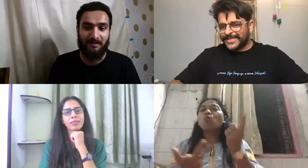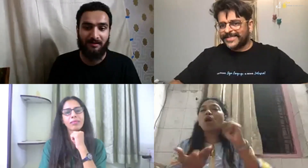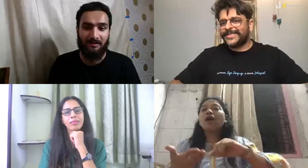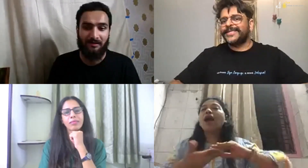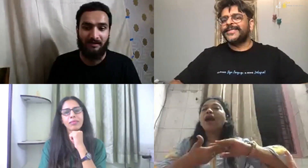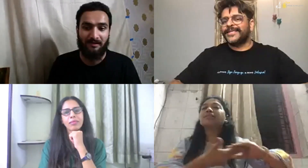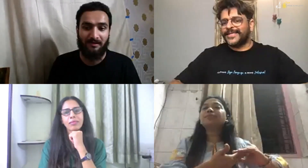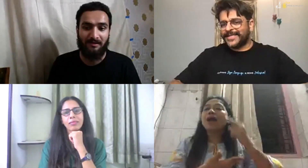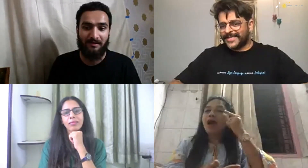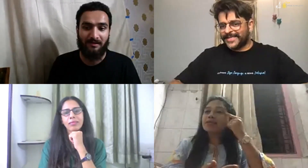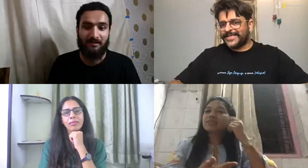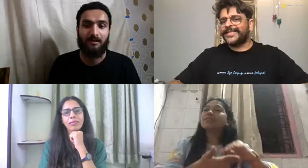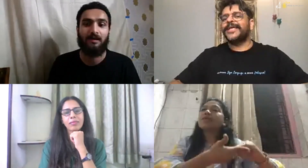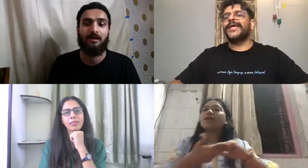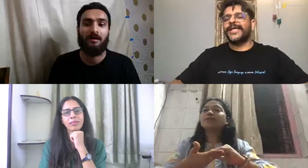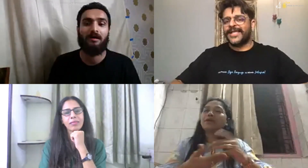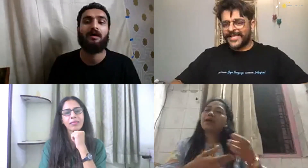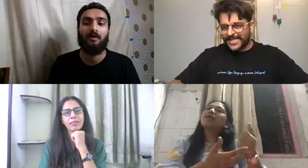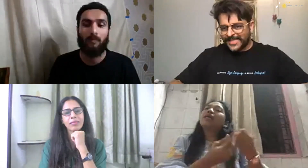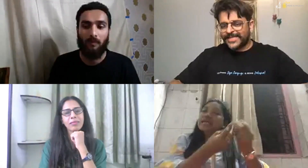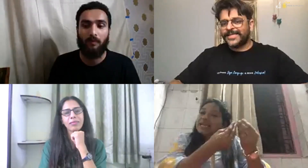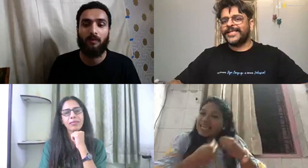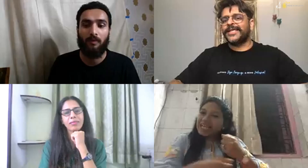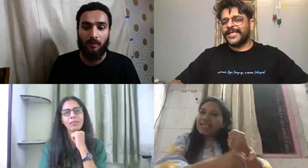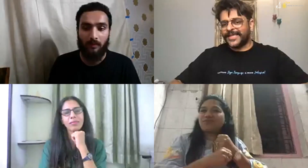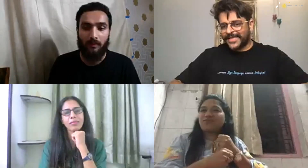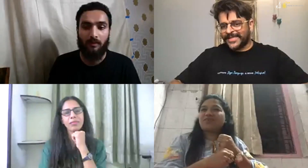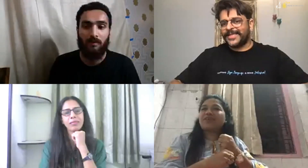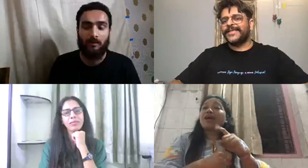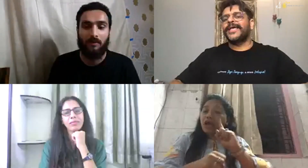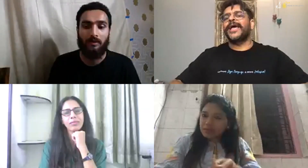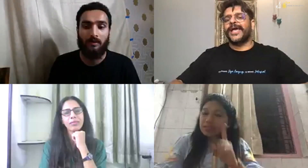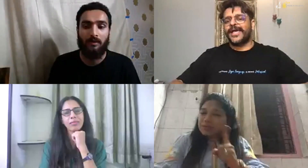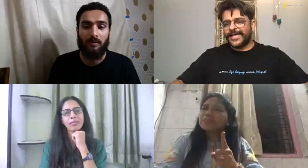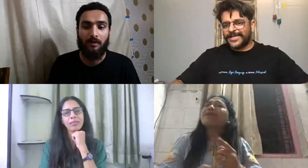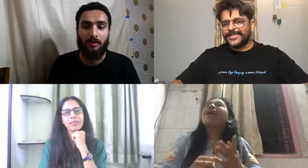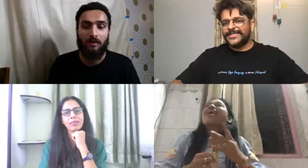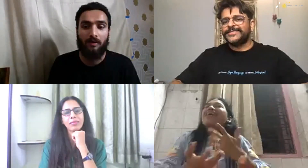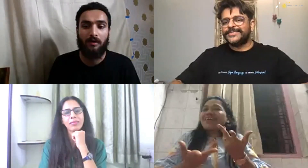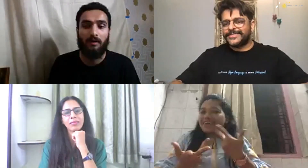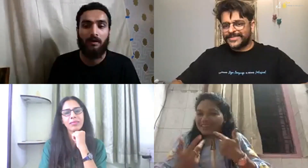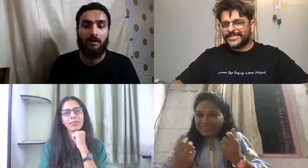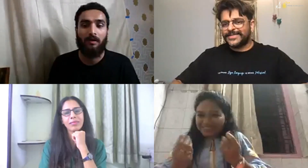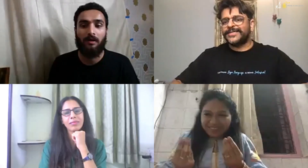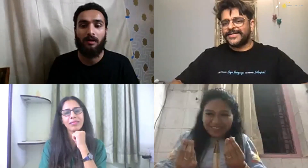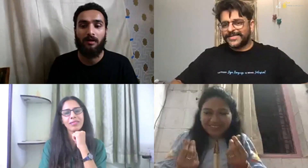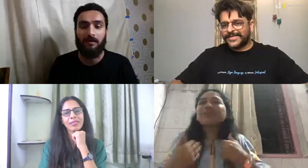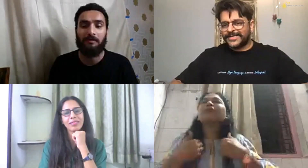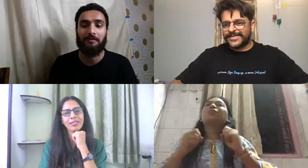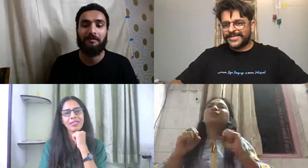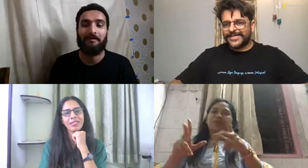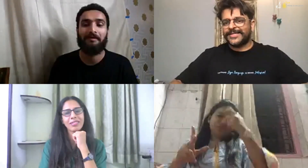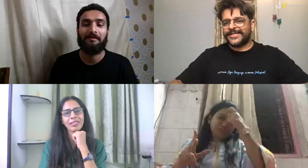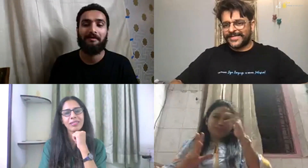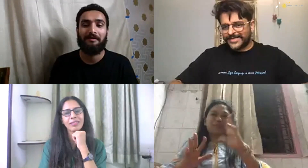10 years. Then the smartphone and my husband helped me out and he bought me a mobile. He said that